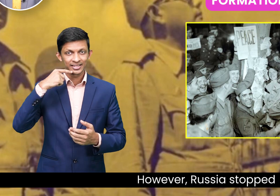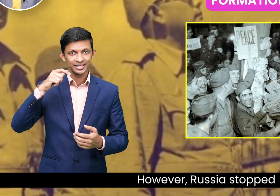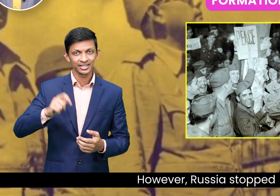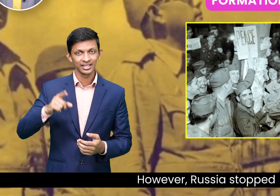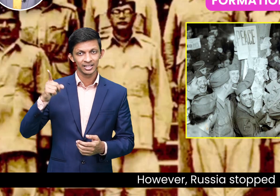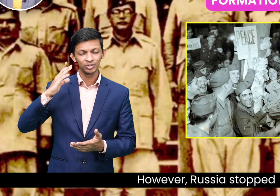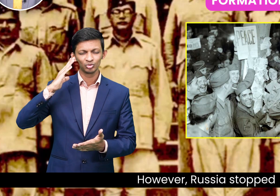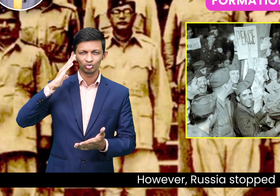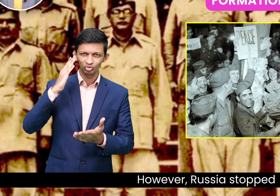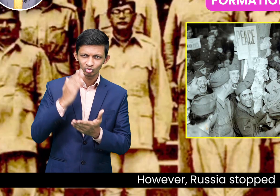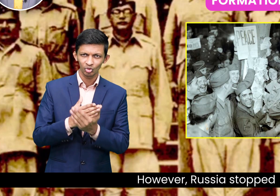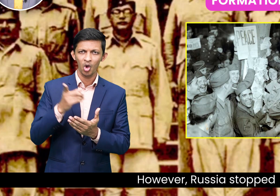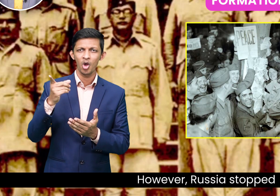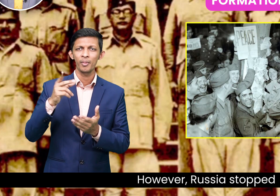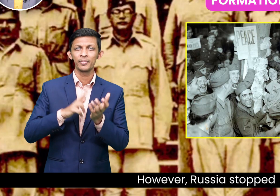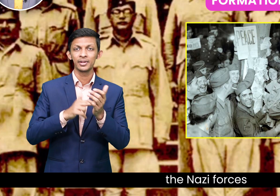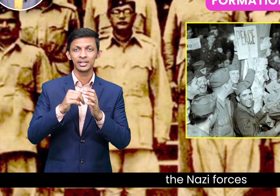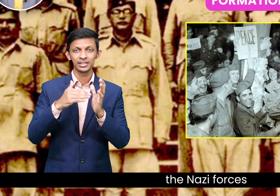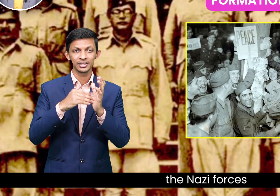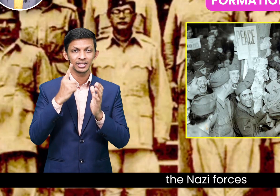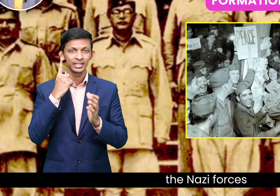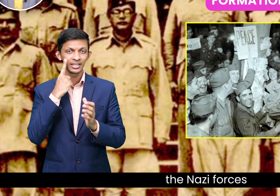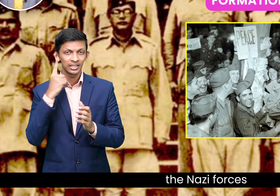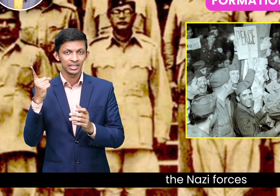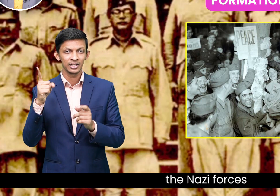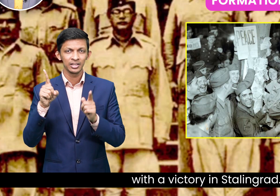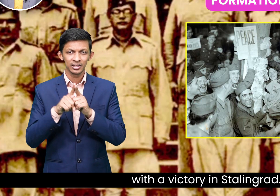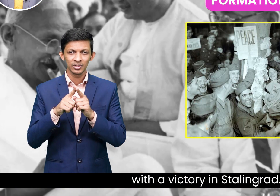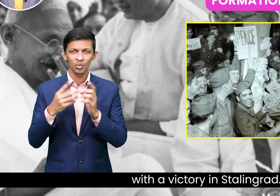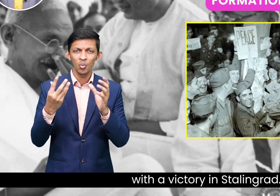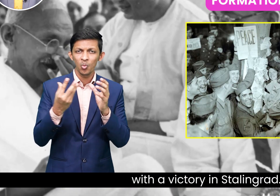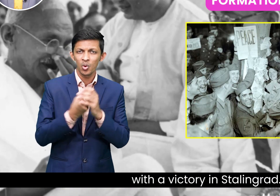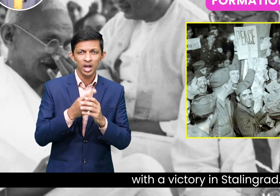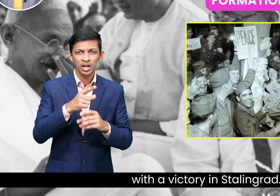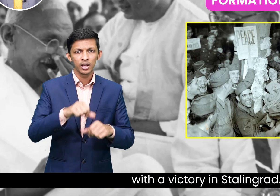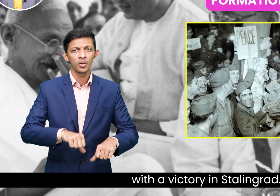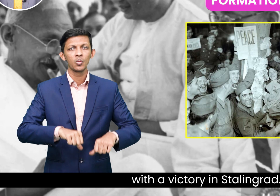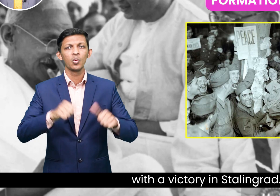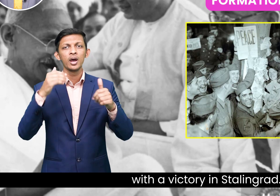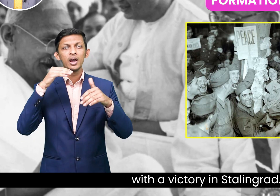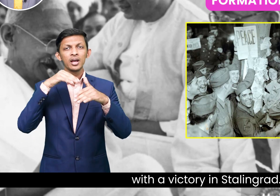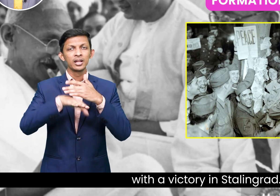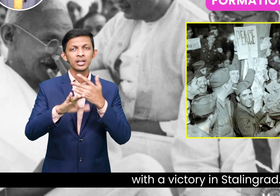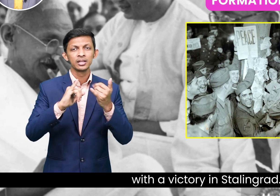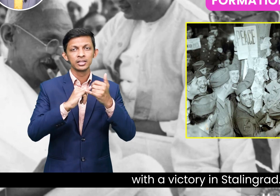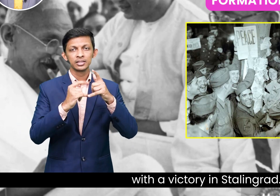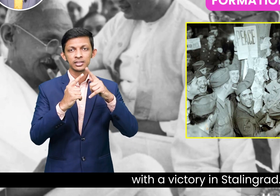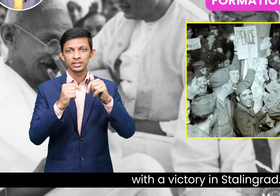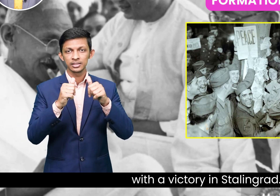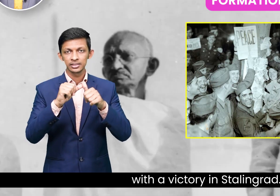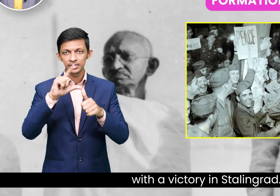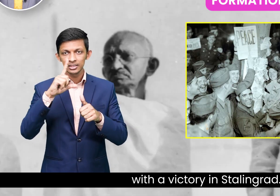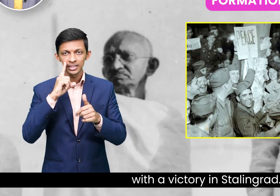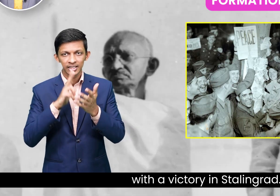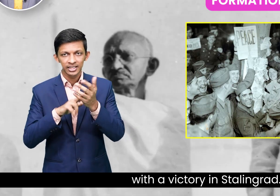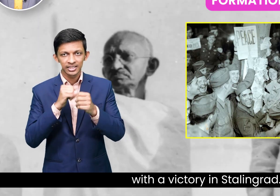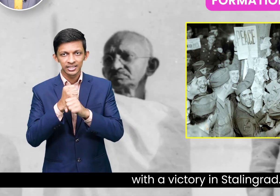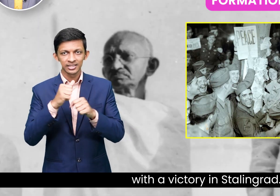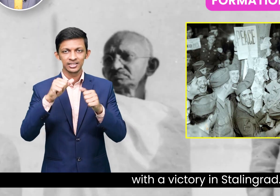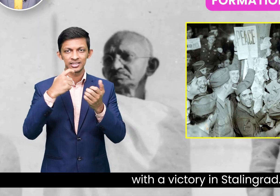However, Russia stopped the Nazi forces with a victory in Stalingrad.